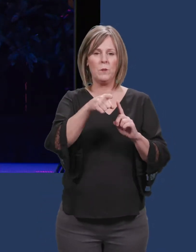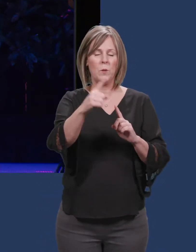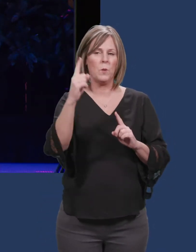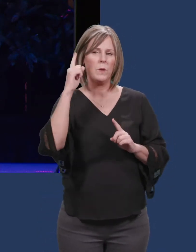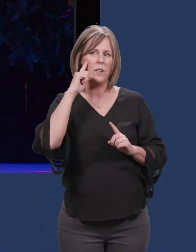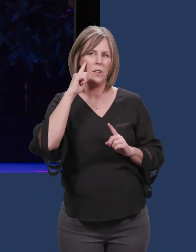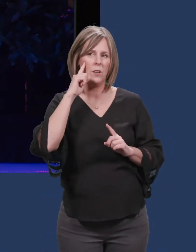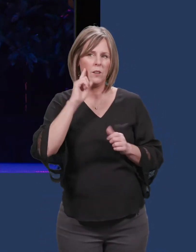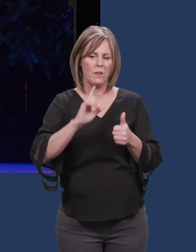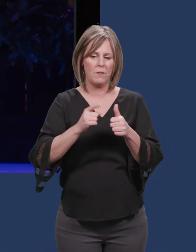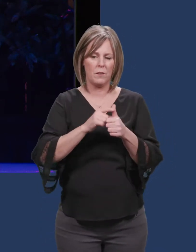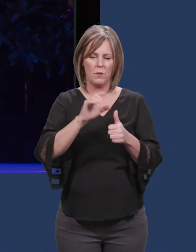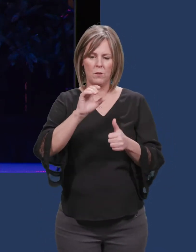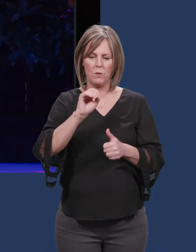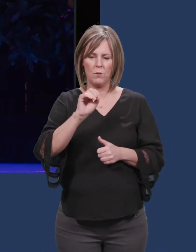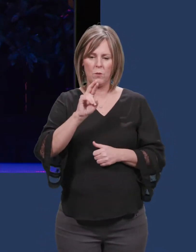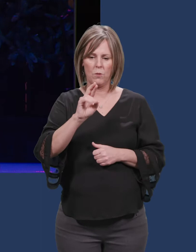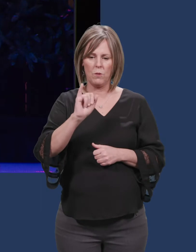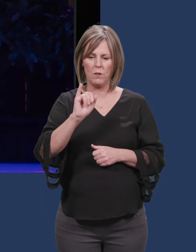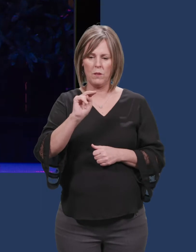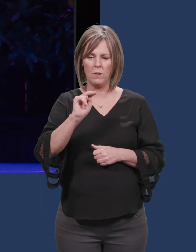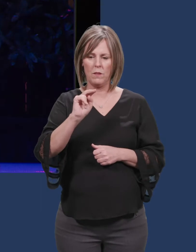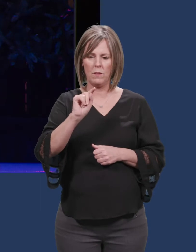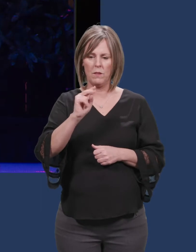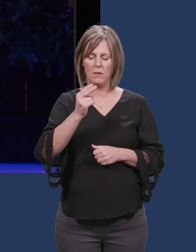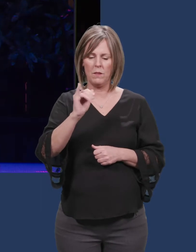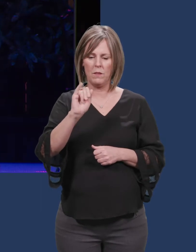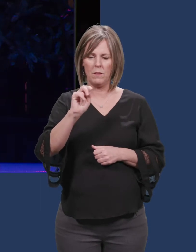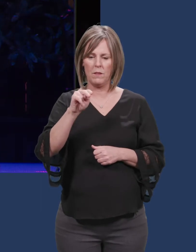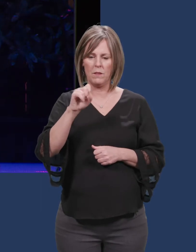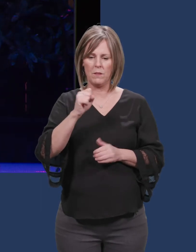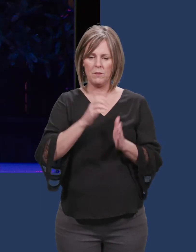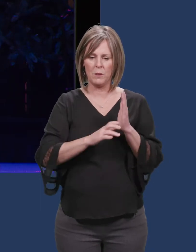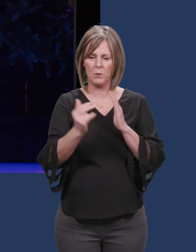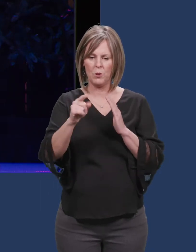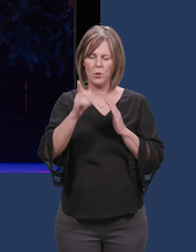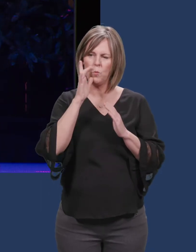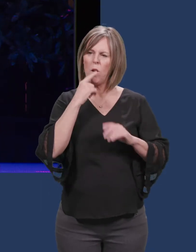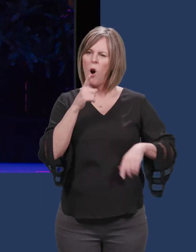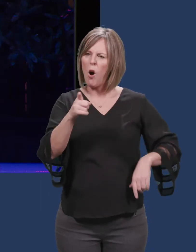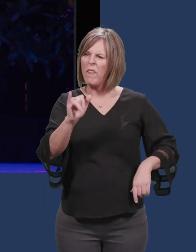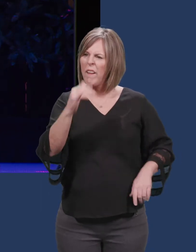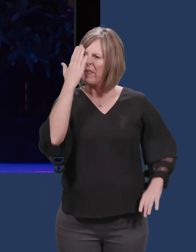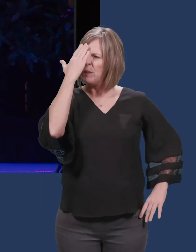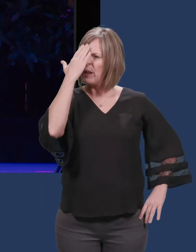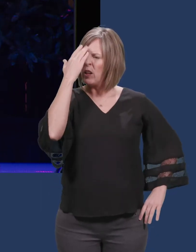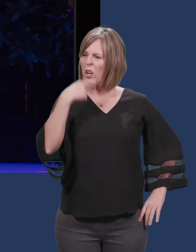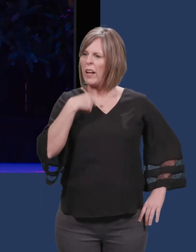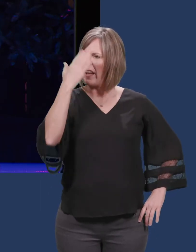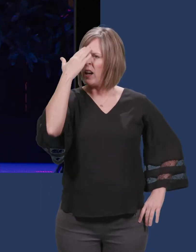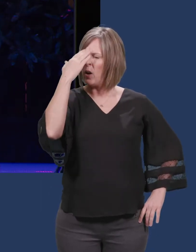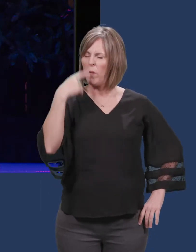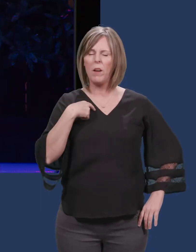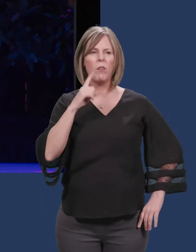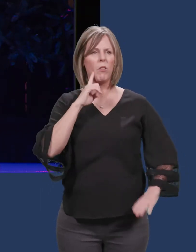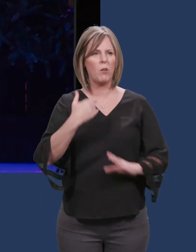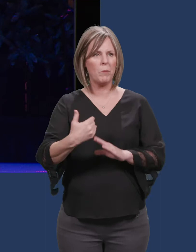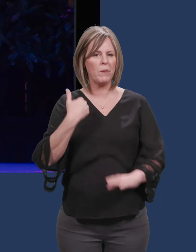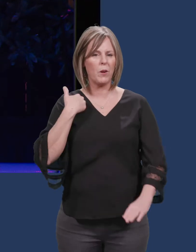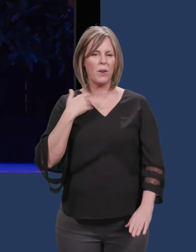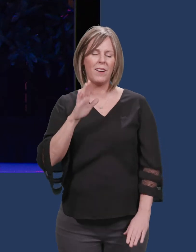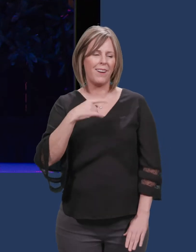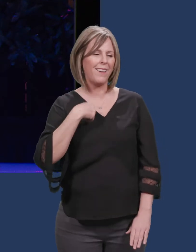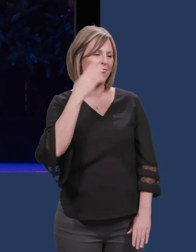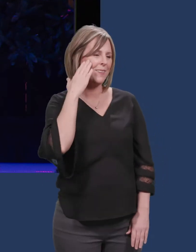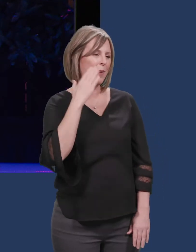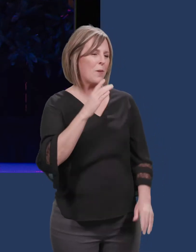go, that's familiar. I've heard that somewhere before. And let me tell you, I know exactly why you're familiar with it and why where you've